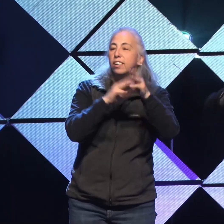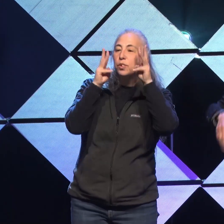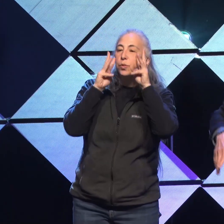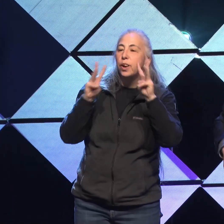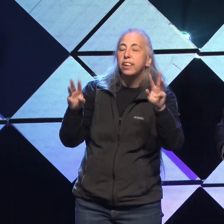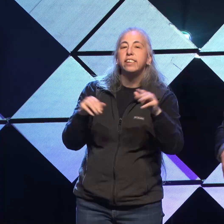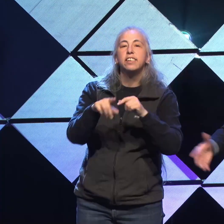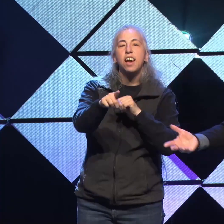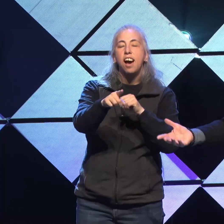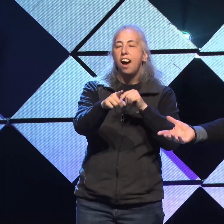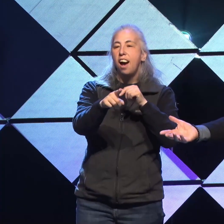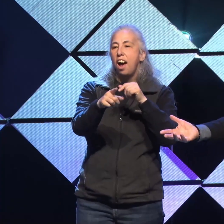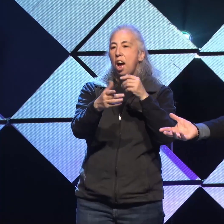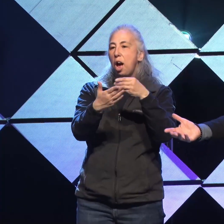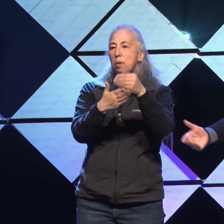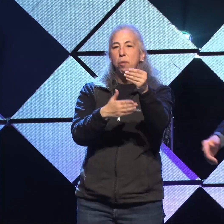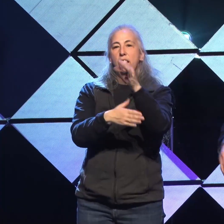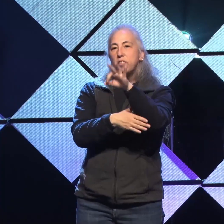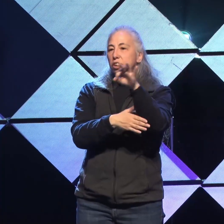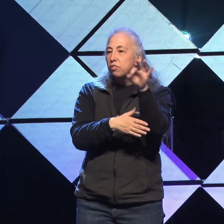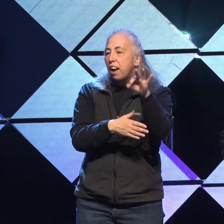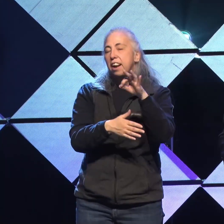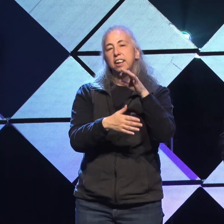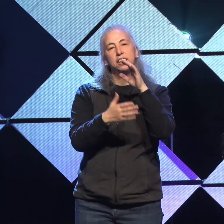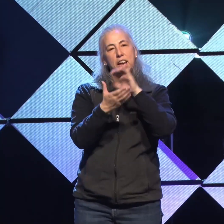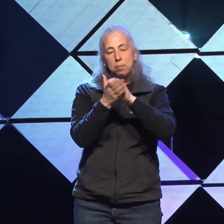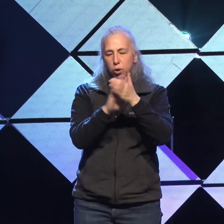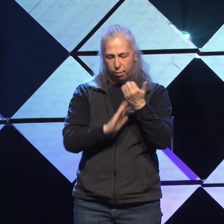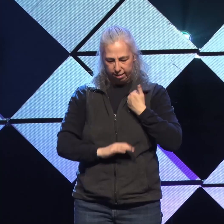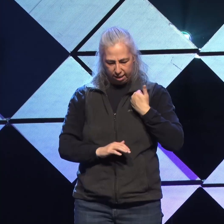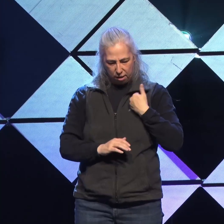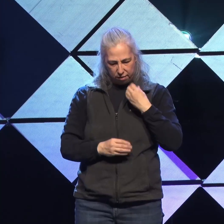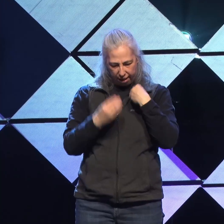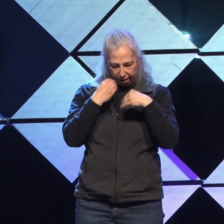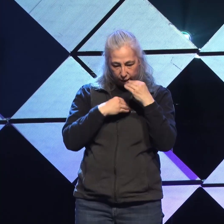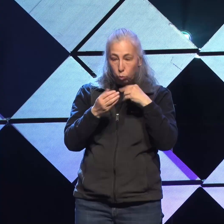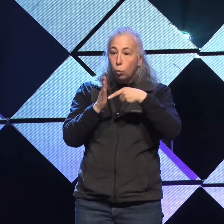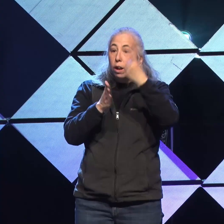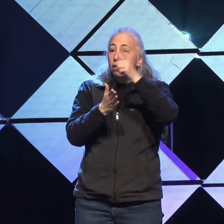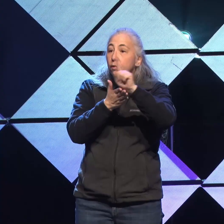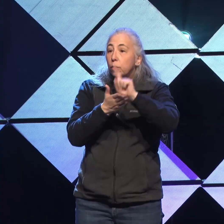down Eisenhower. I do that like about once a week.